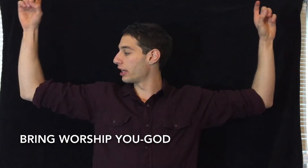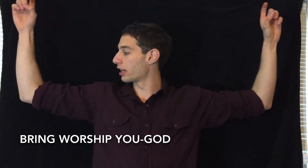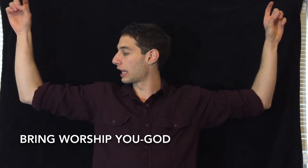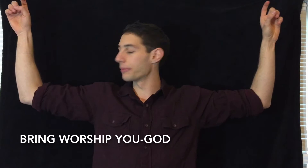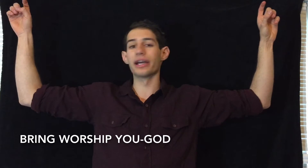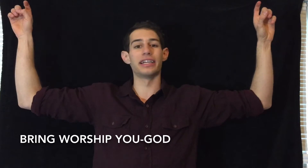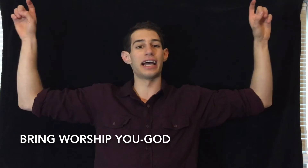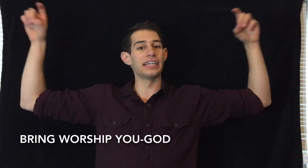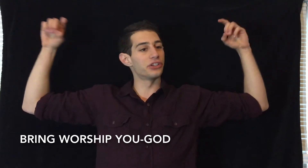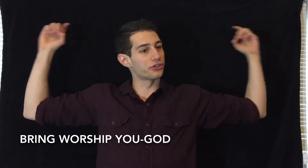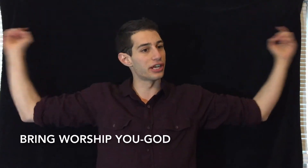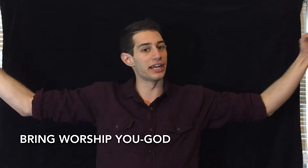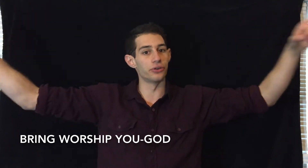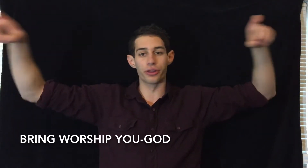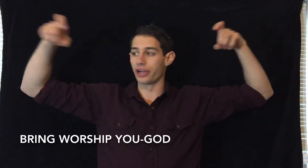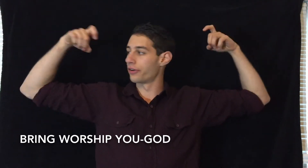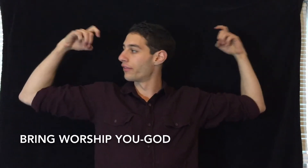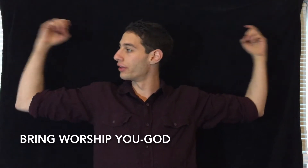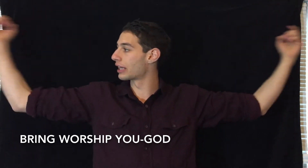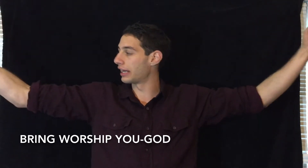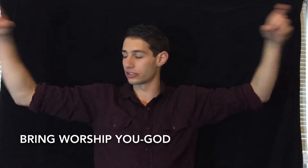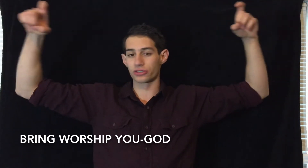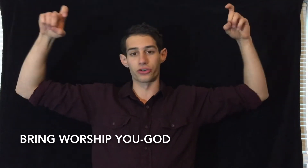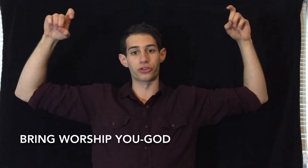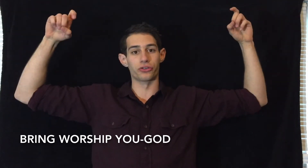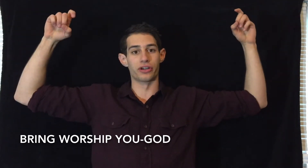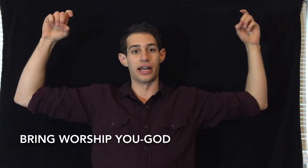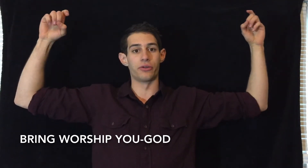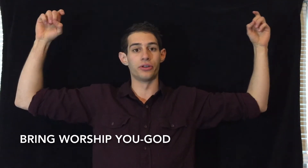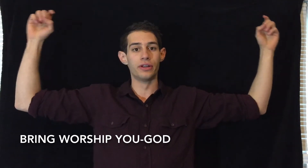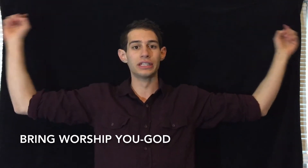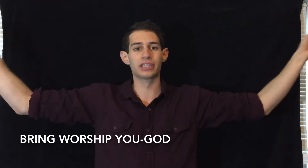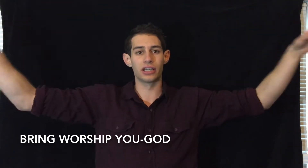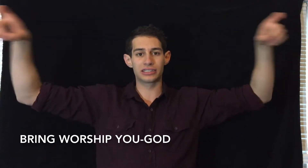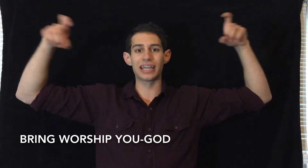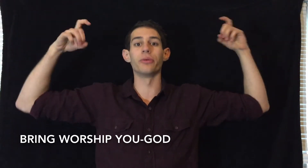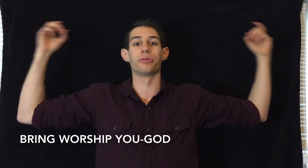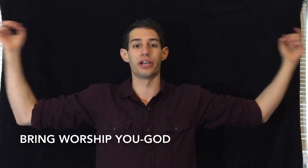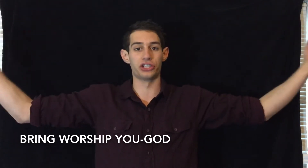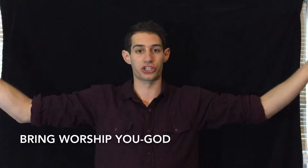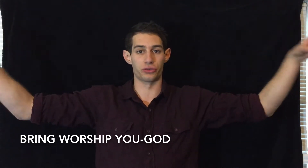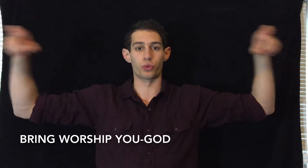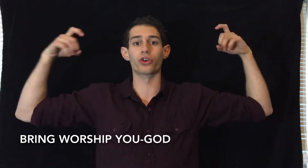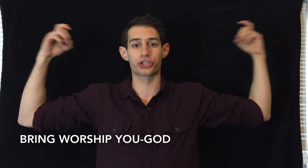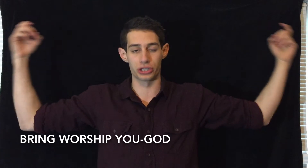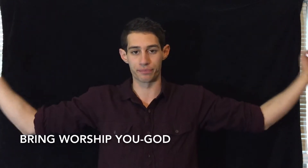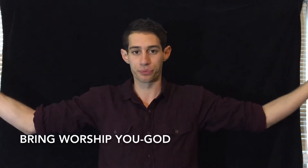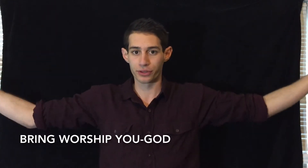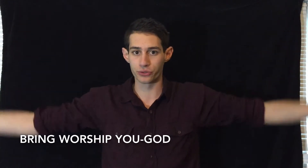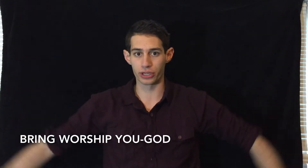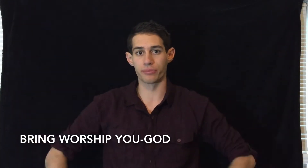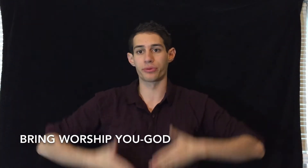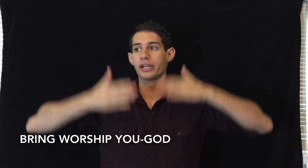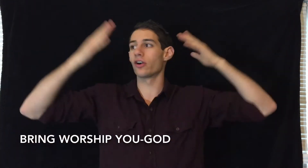to kind of be at a 90-degree angle there and kind of circle around. It's a celebration, worship. So we're going to bring all